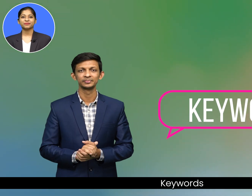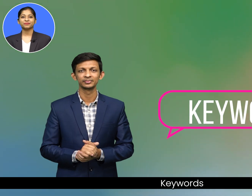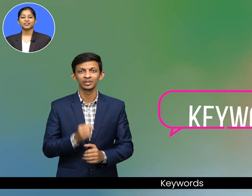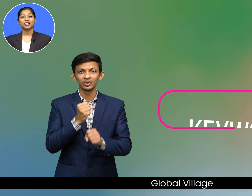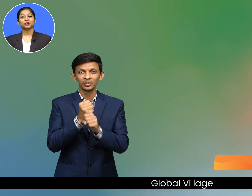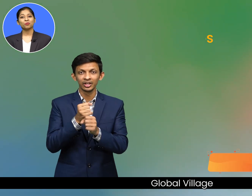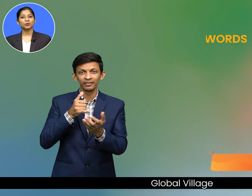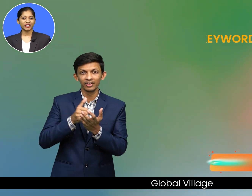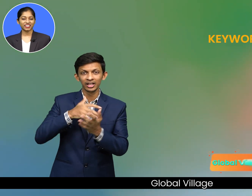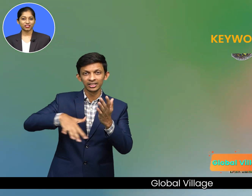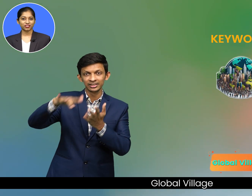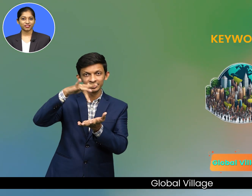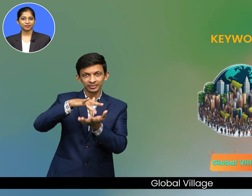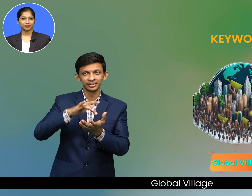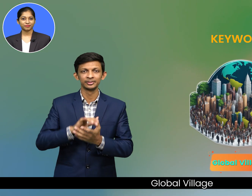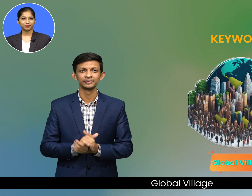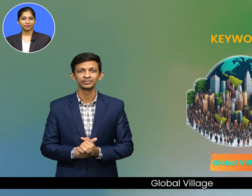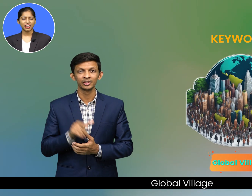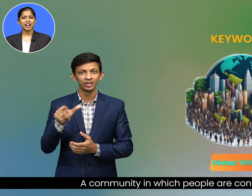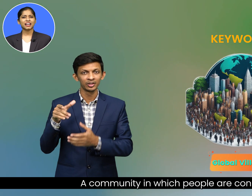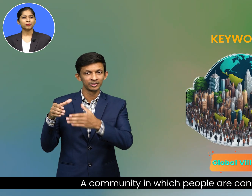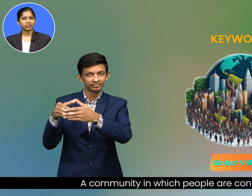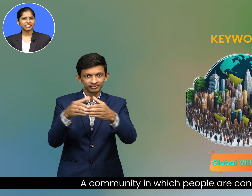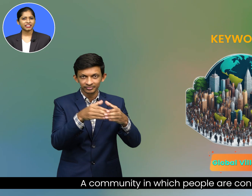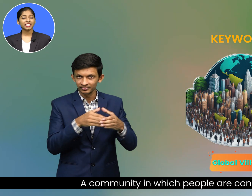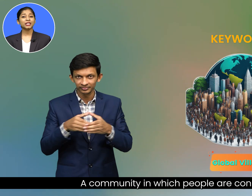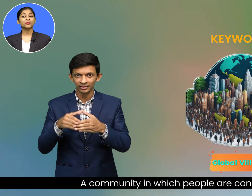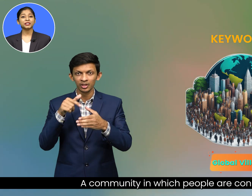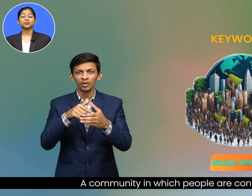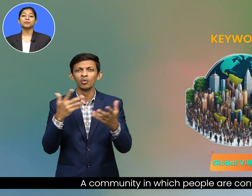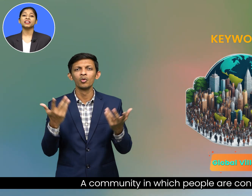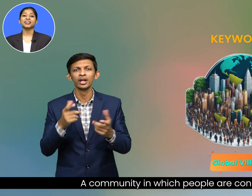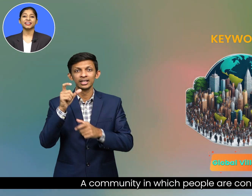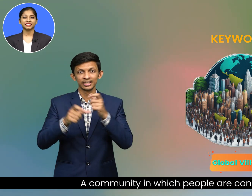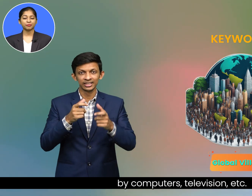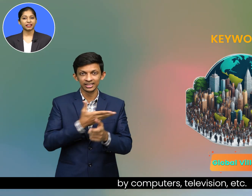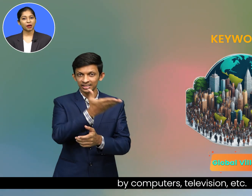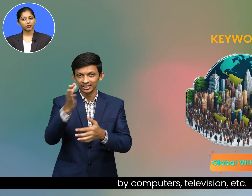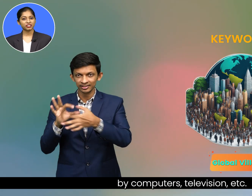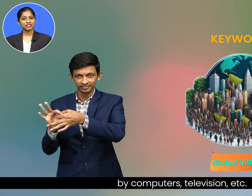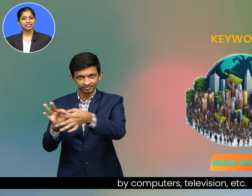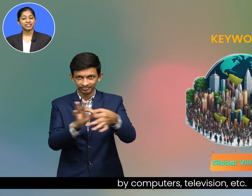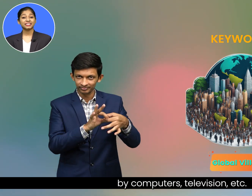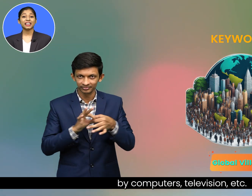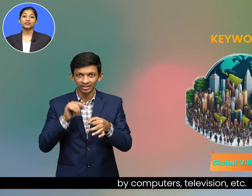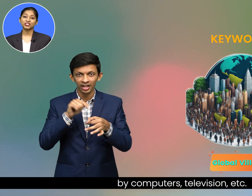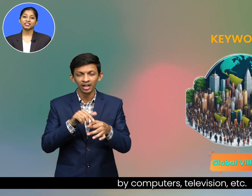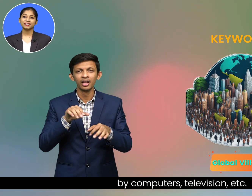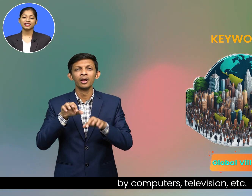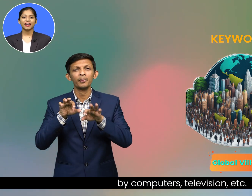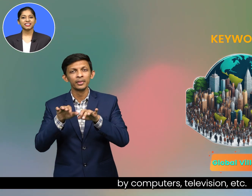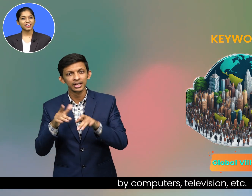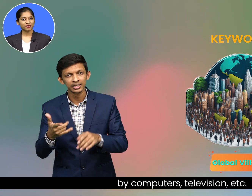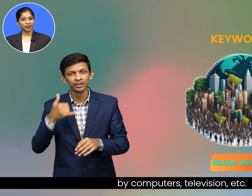Keywords: global village, a community in which people are connected by computers,